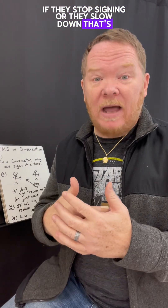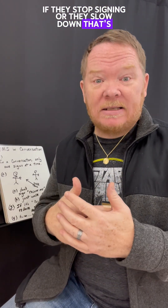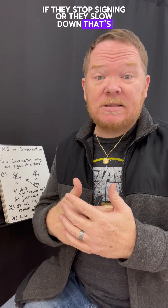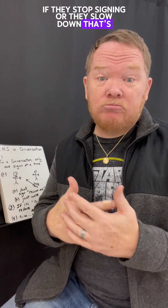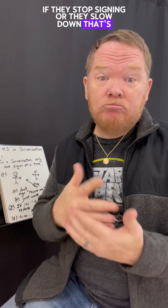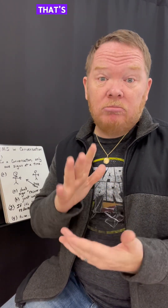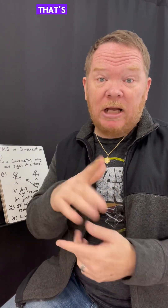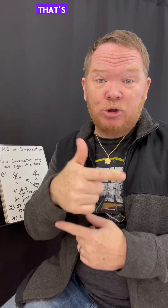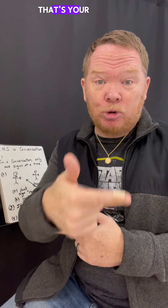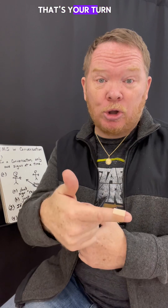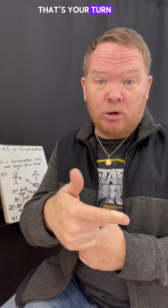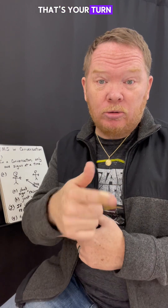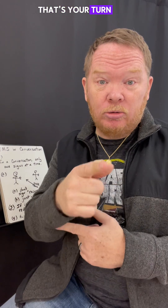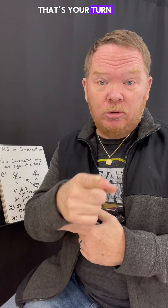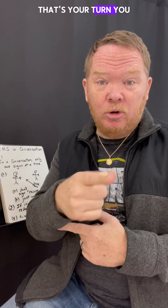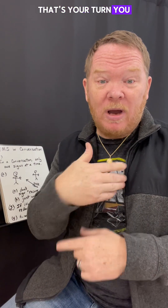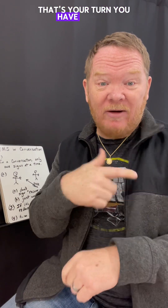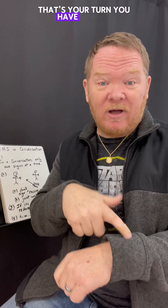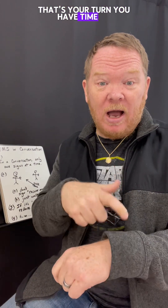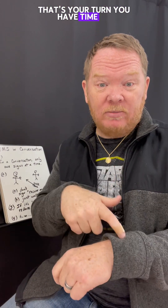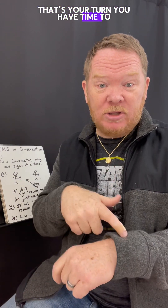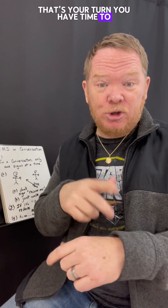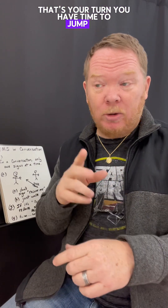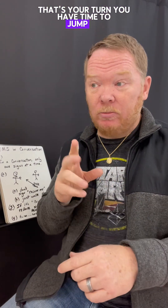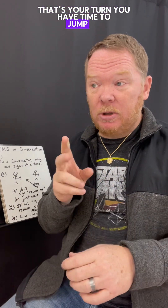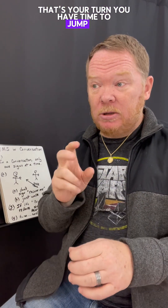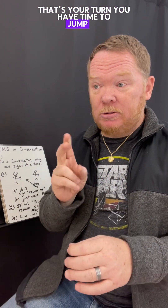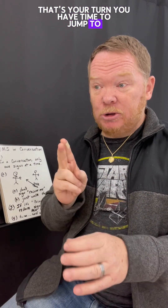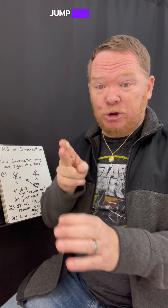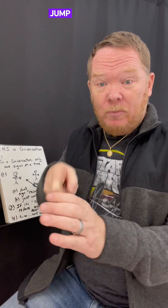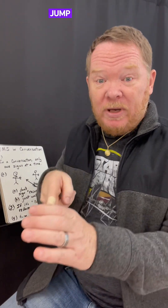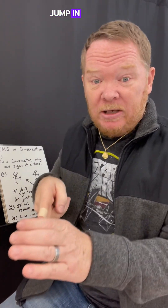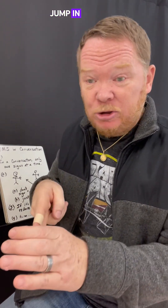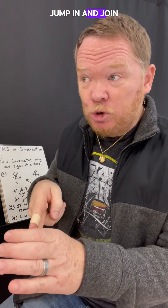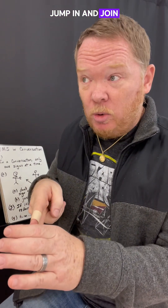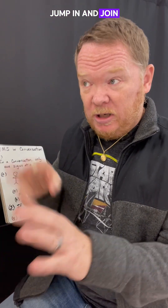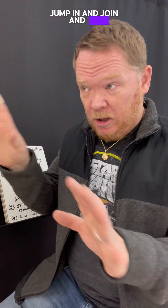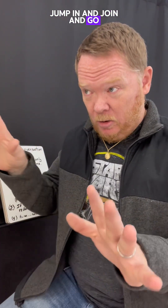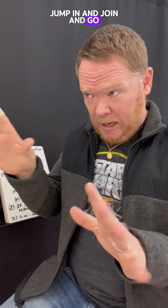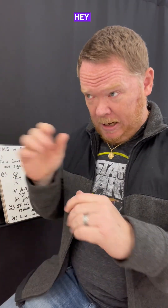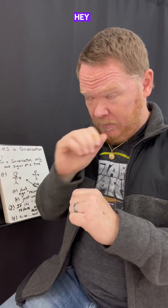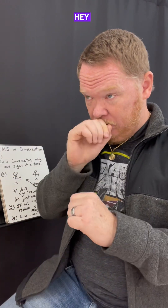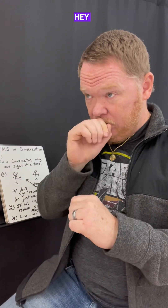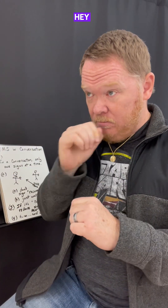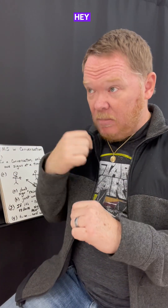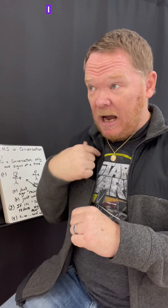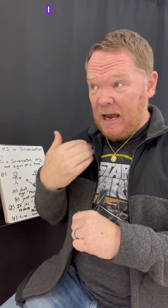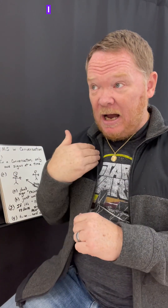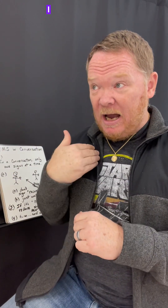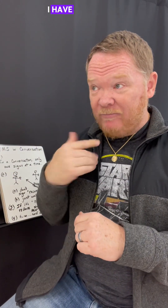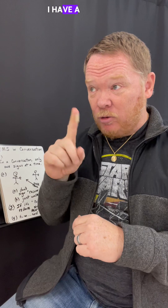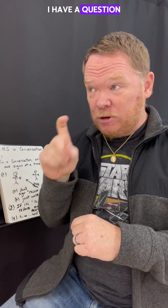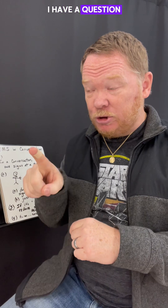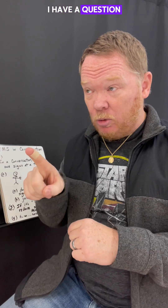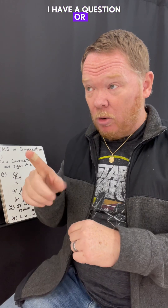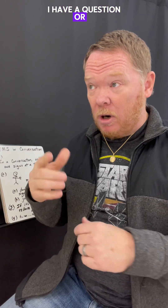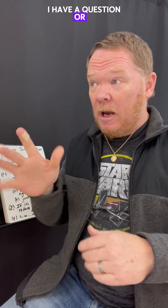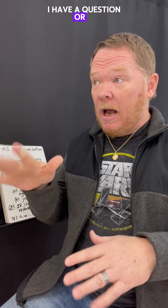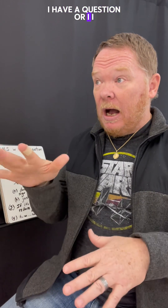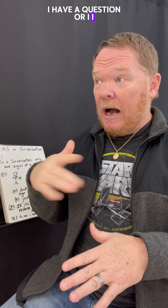that's your turn. You have time to jump in and join and go, hey, I have a question, or I